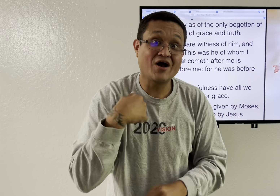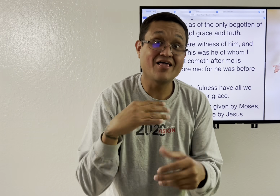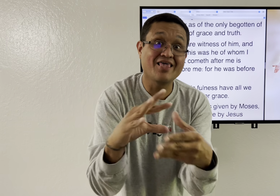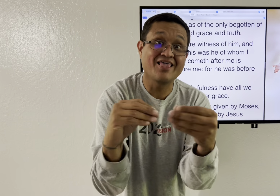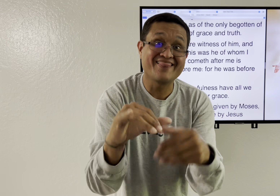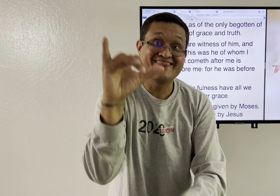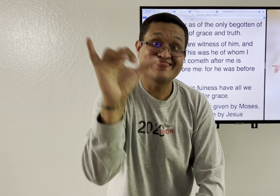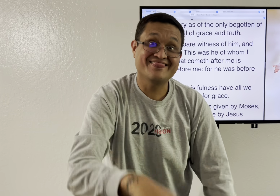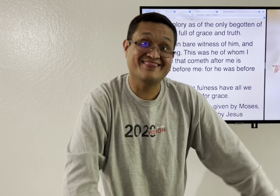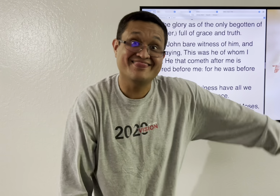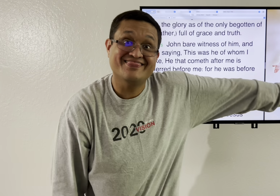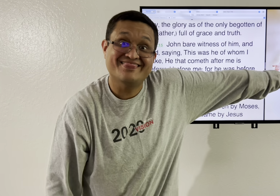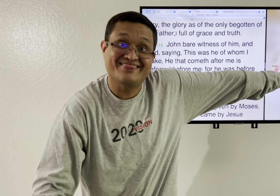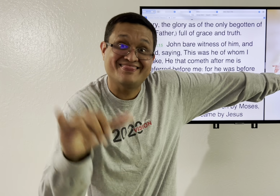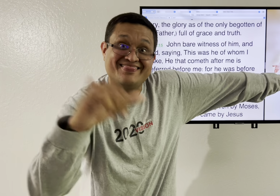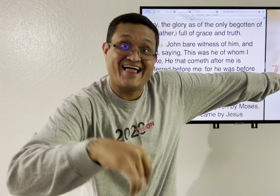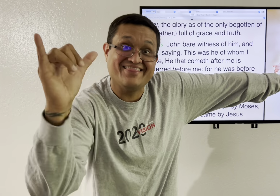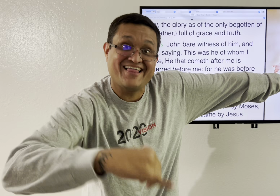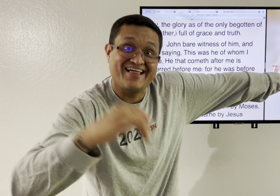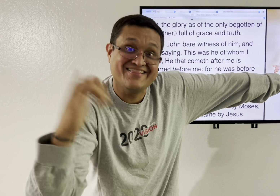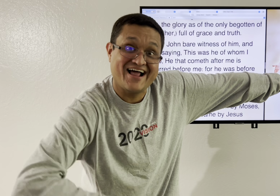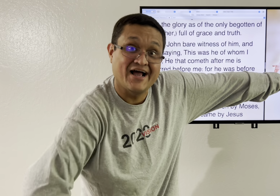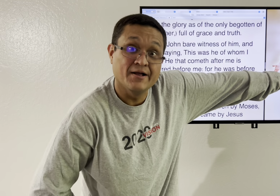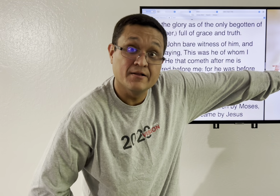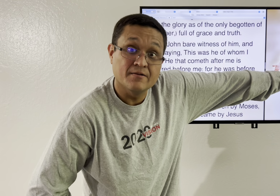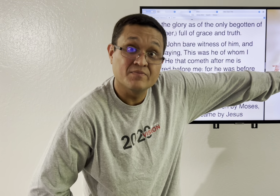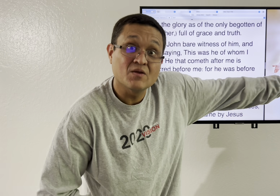He's the Savior. That's who I was talking about.